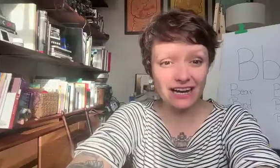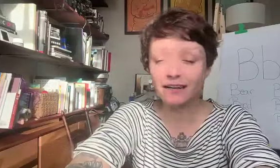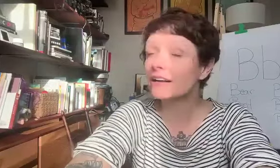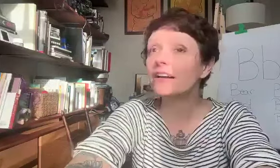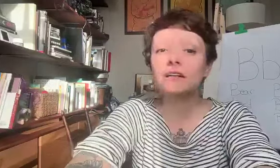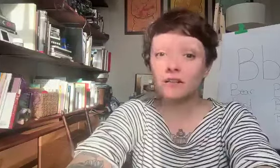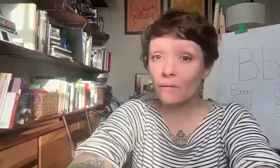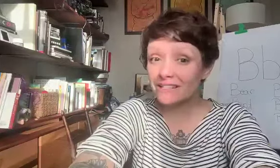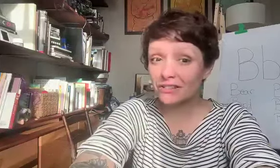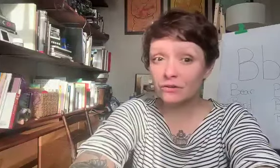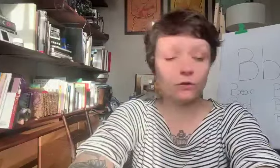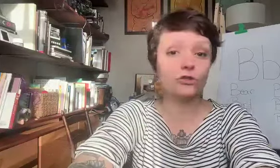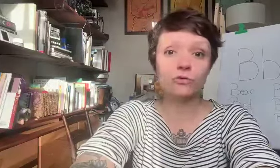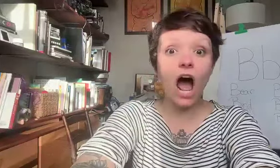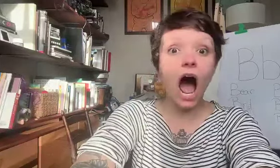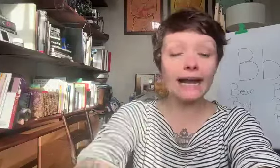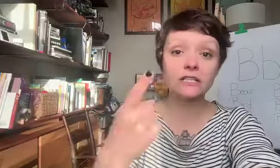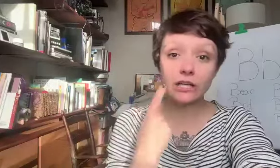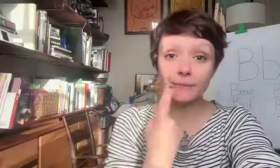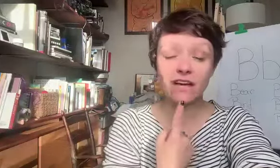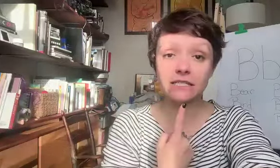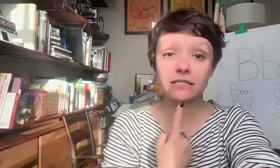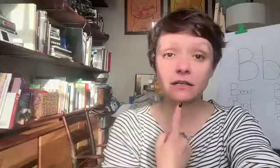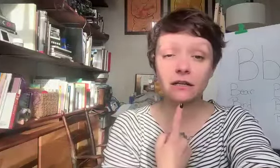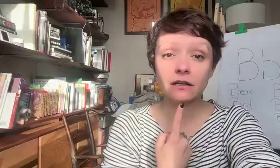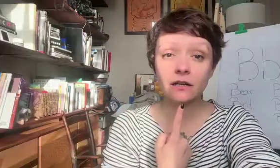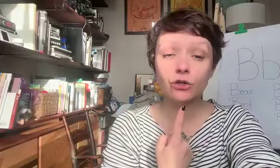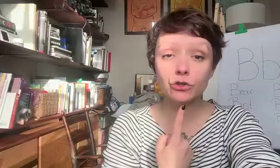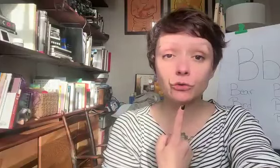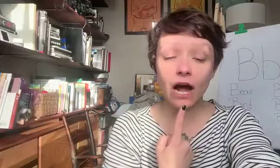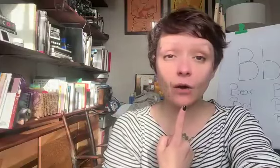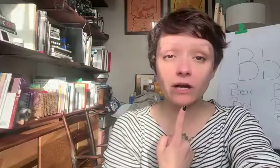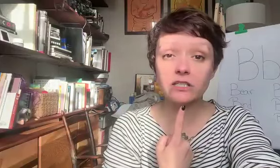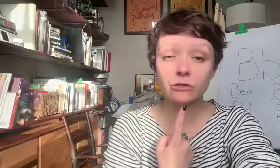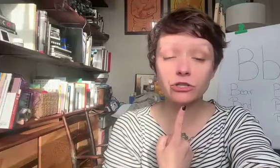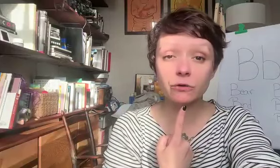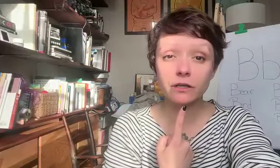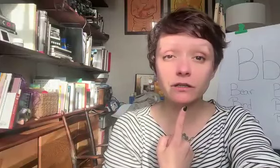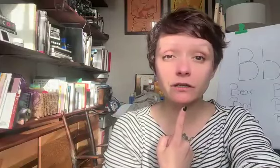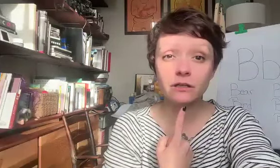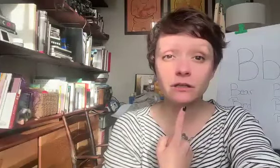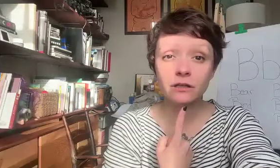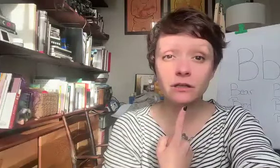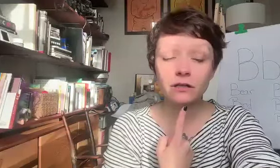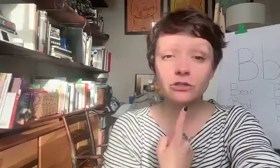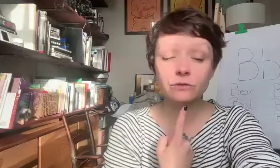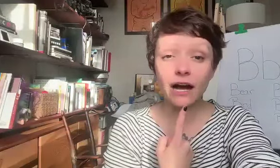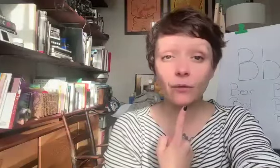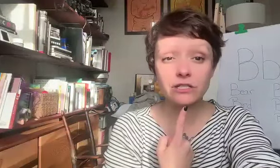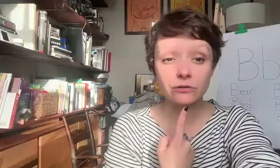sign, go on to Google. Do not look at my face. Do not go on to YouTube. Do not go on to